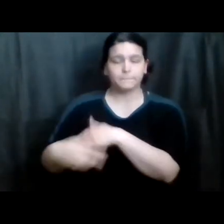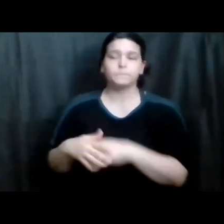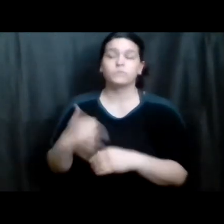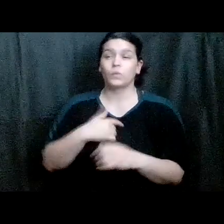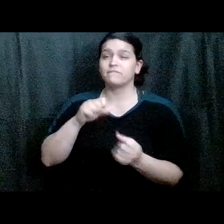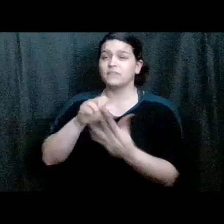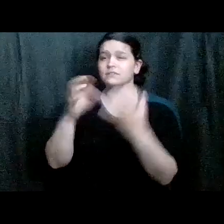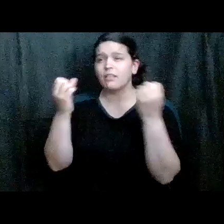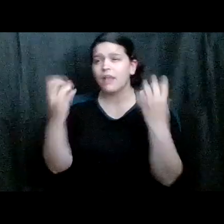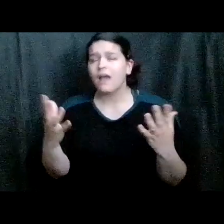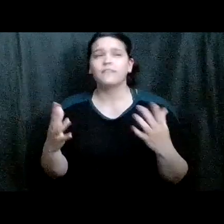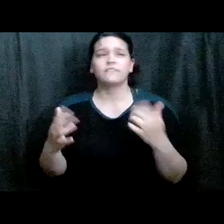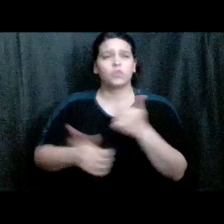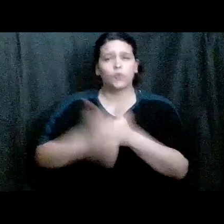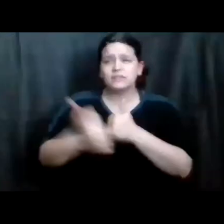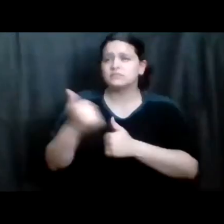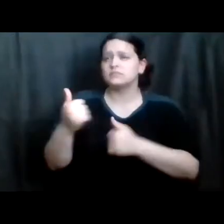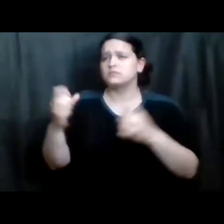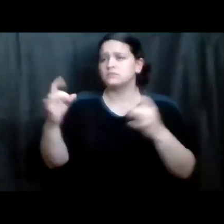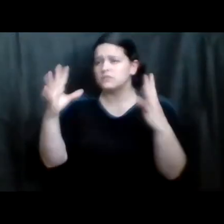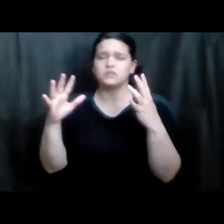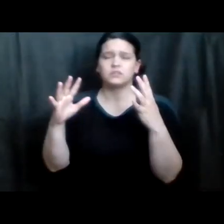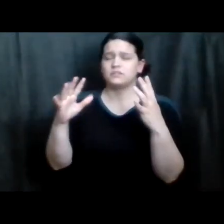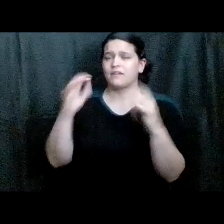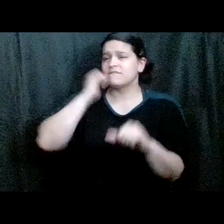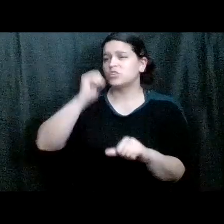threats and harm on a daily basis. You know, it's just